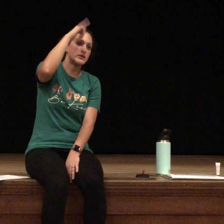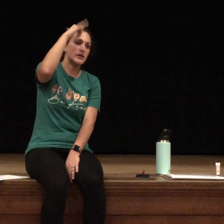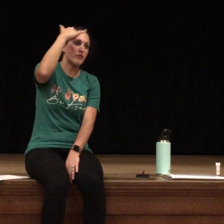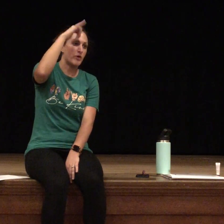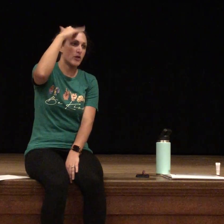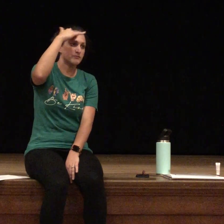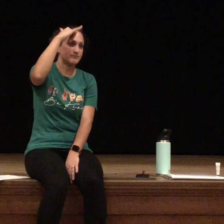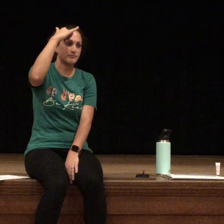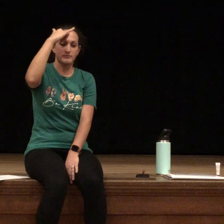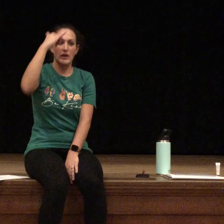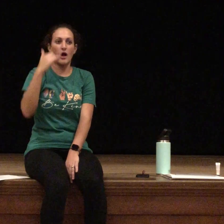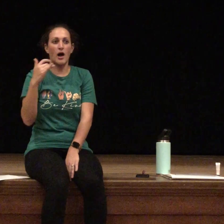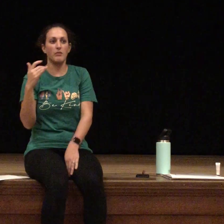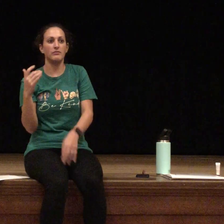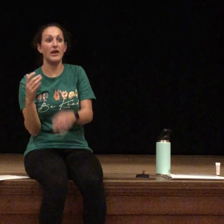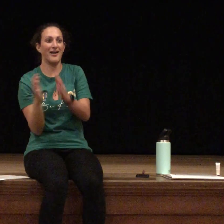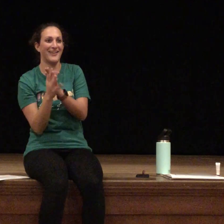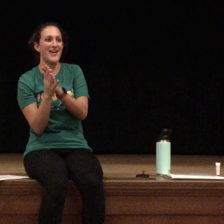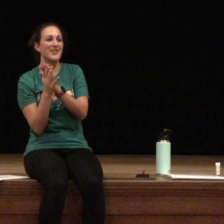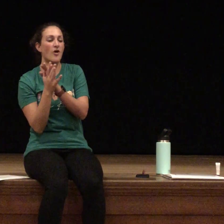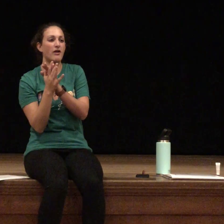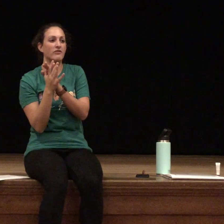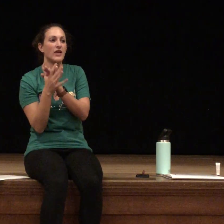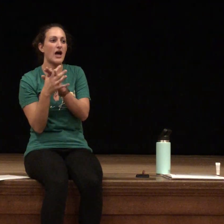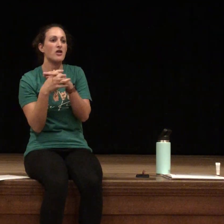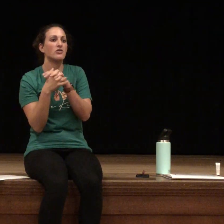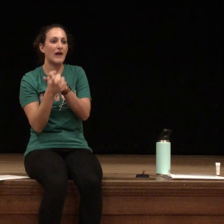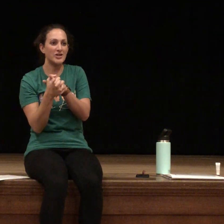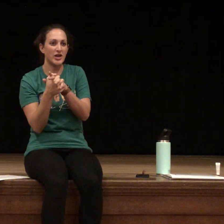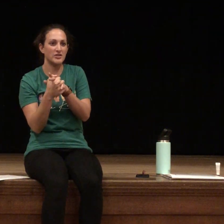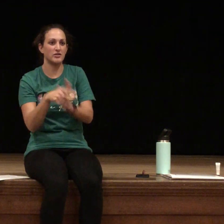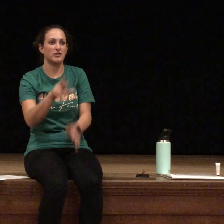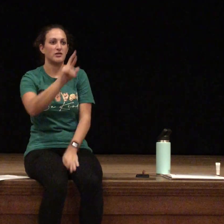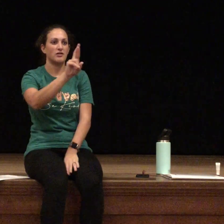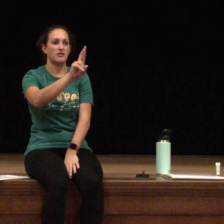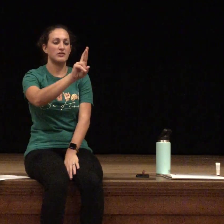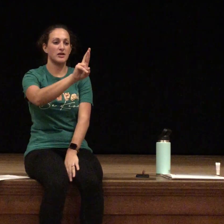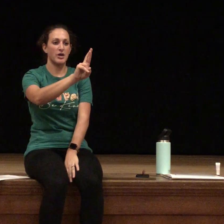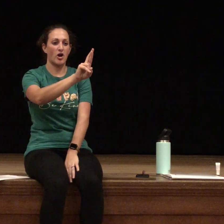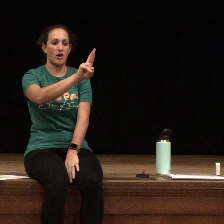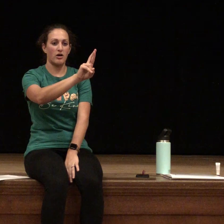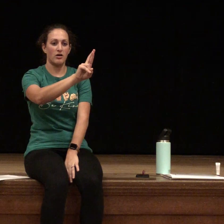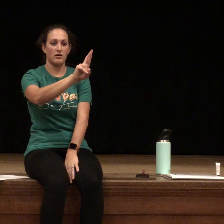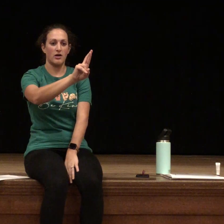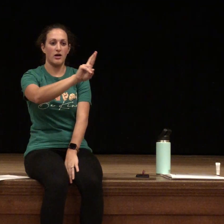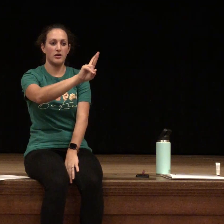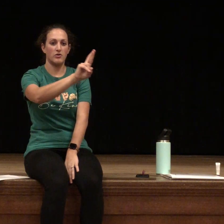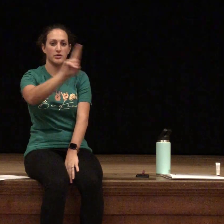city of Buffalo. Yeah. Going off of that, Rochester is going to be an R. You go to the